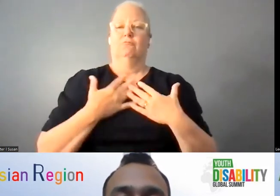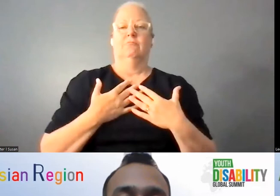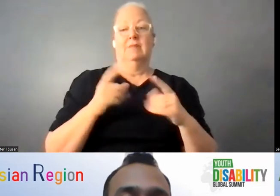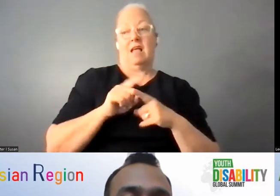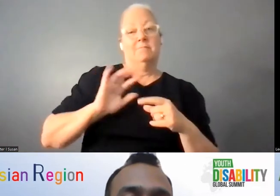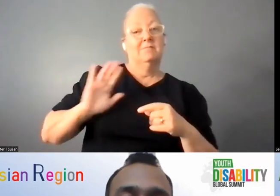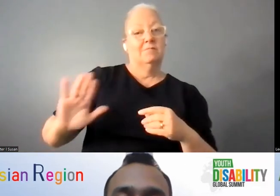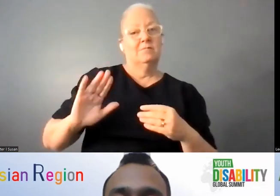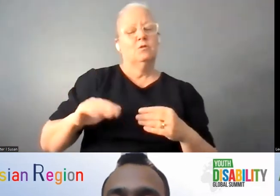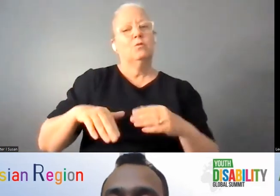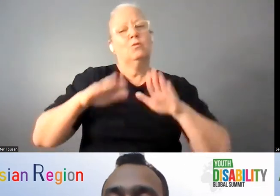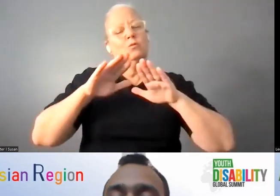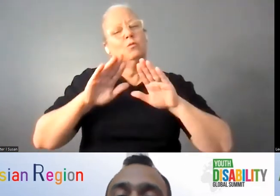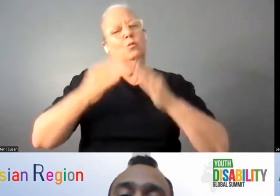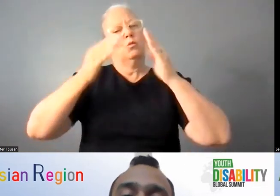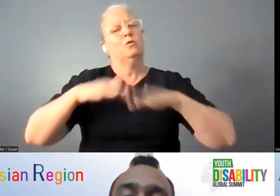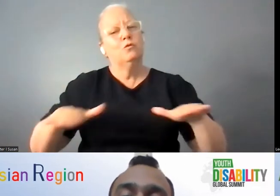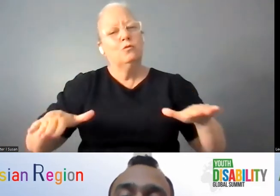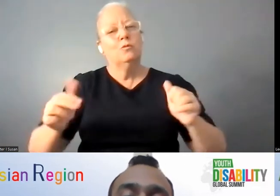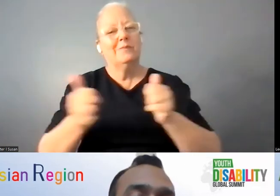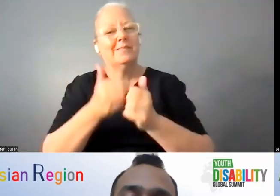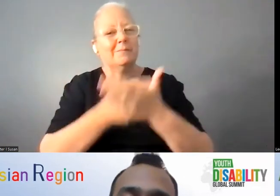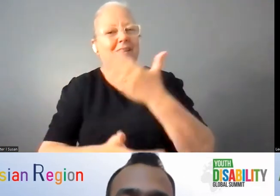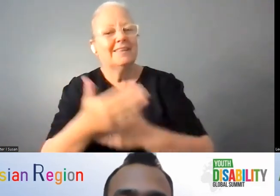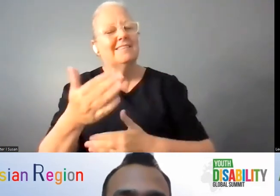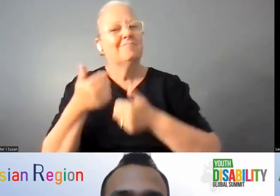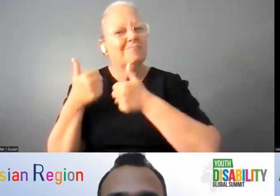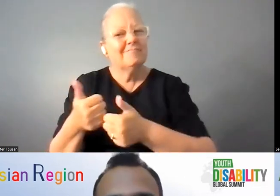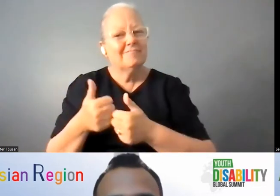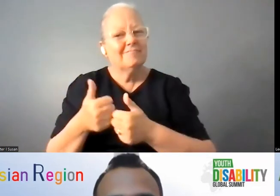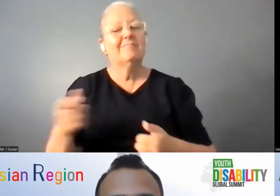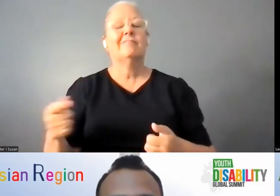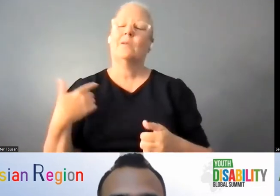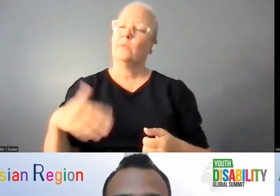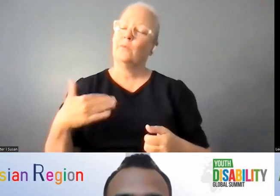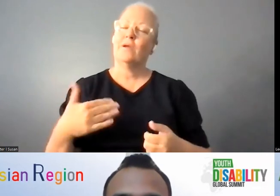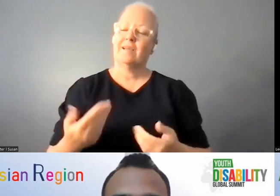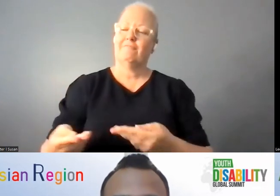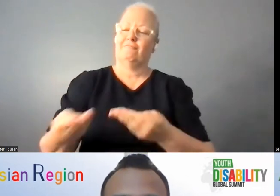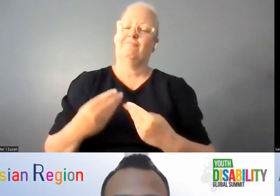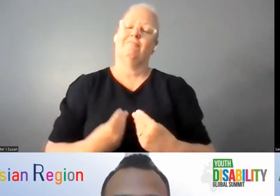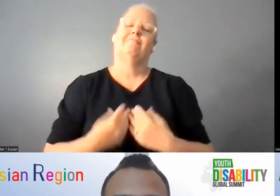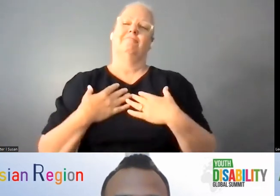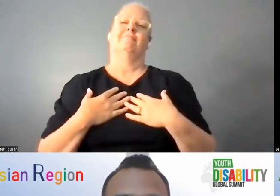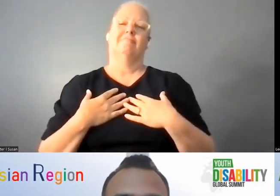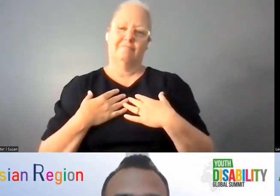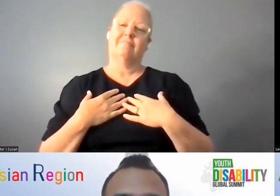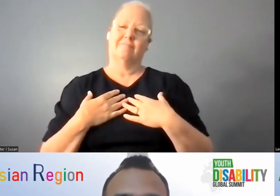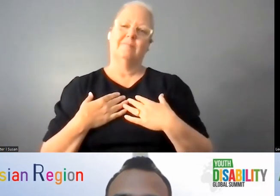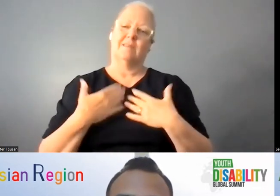young children with disabilities, and she's an inspiration for all of us. And thank you so much for sharing your thoughts